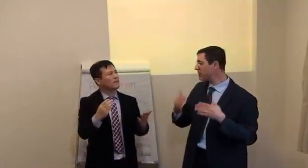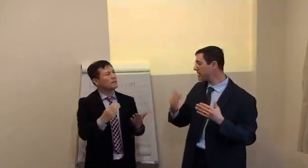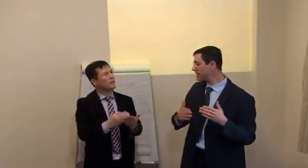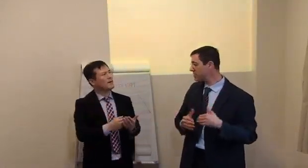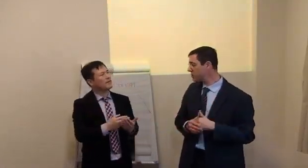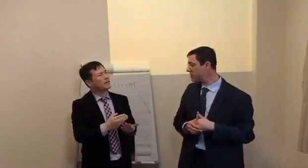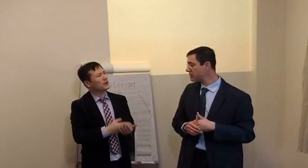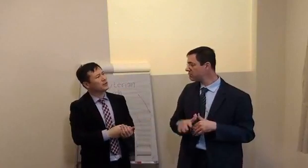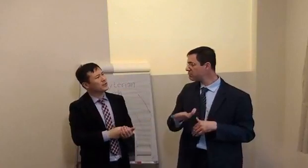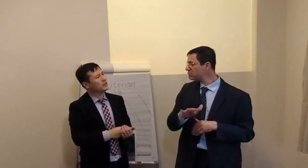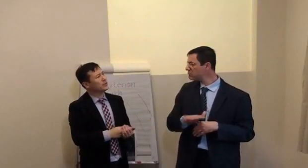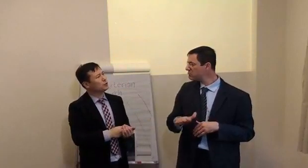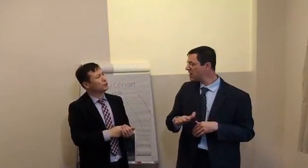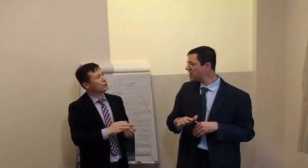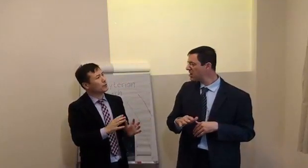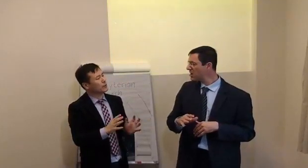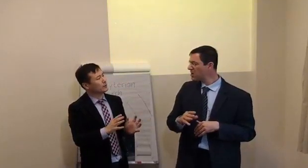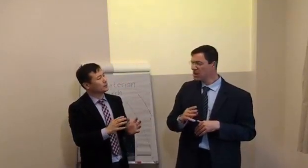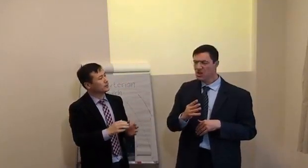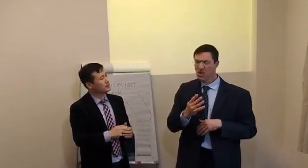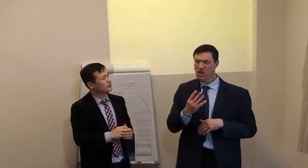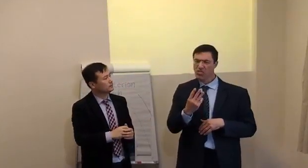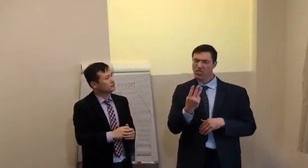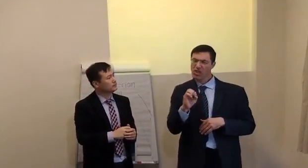percentage? about 30 to 40s.